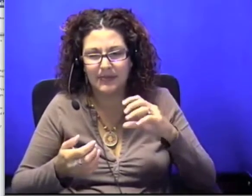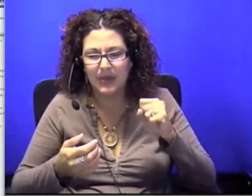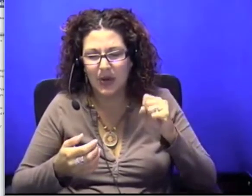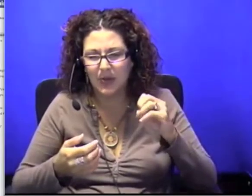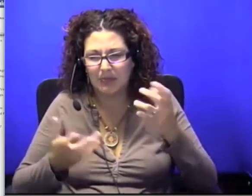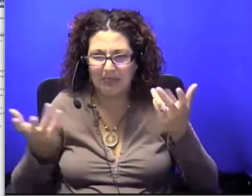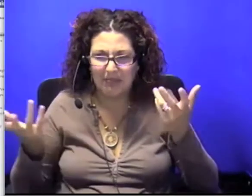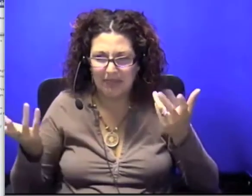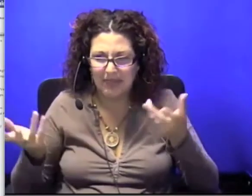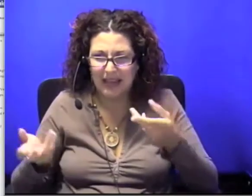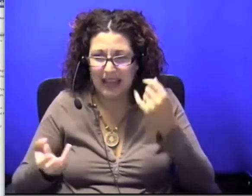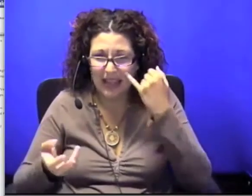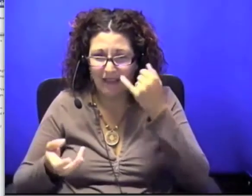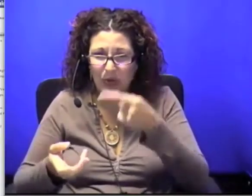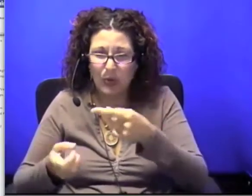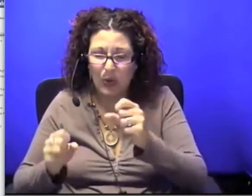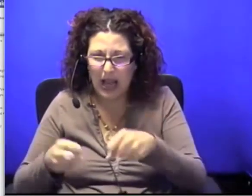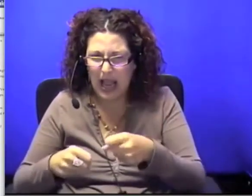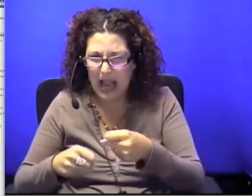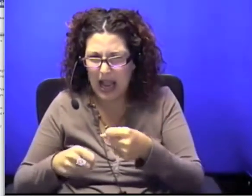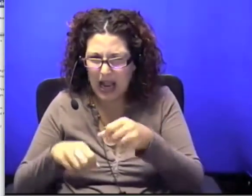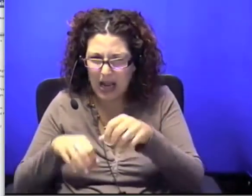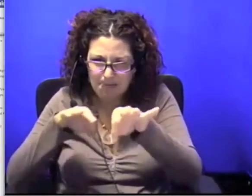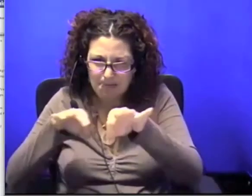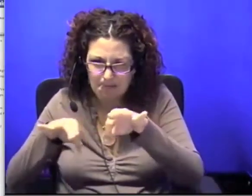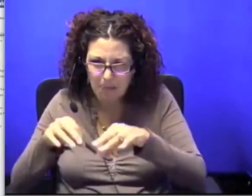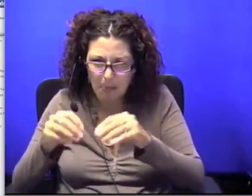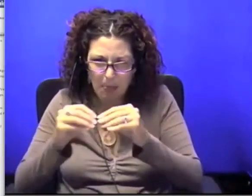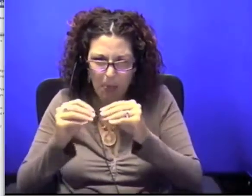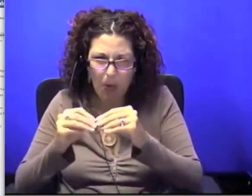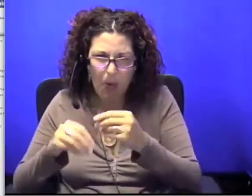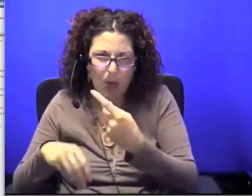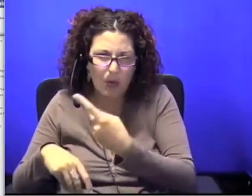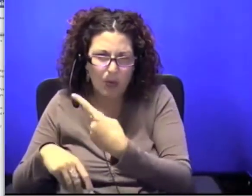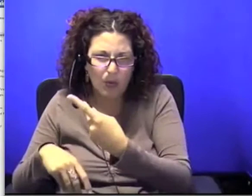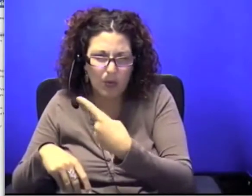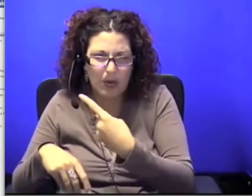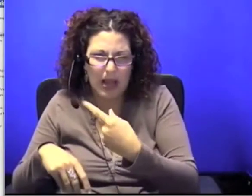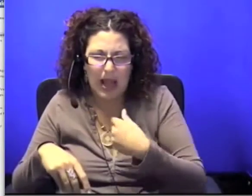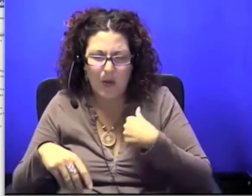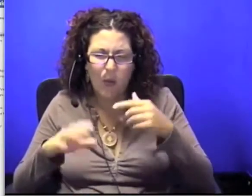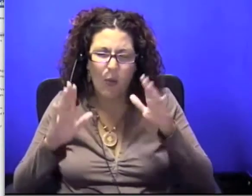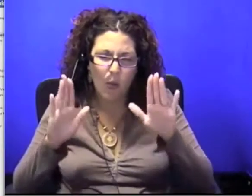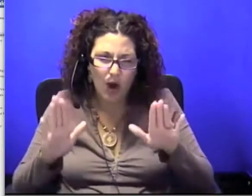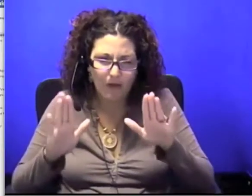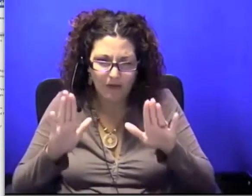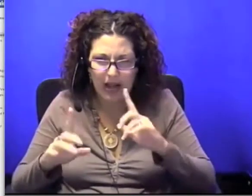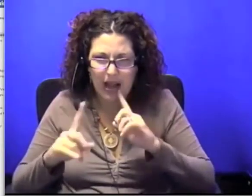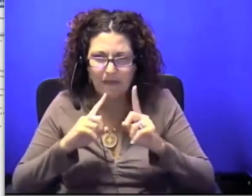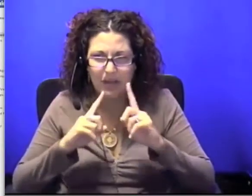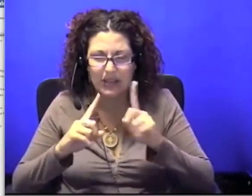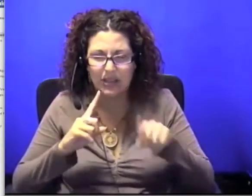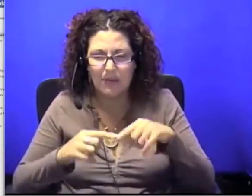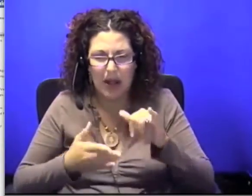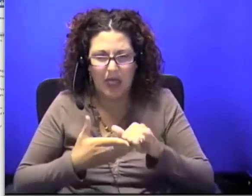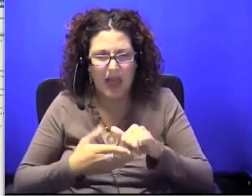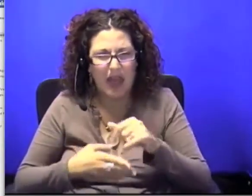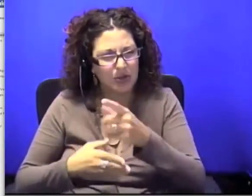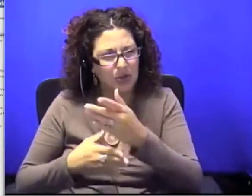that. Yeah. So if you could just elaborate, because you and I have had some just wonderful conversations about that.